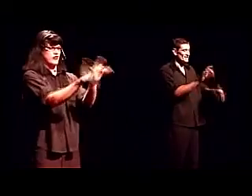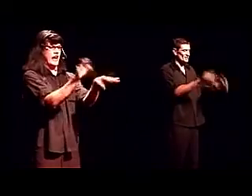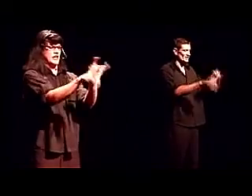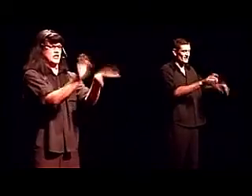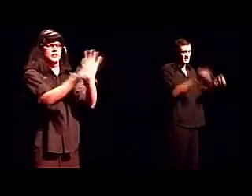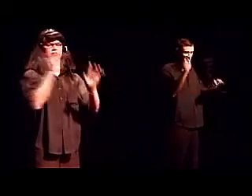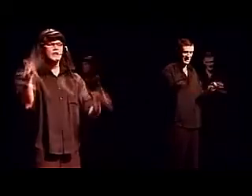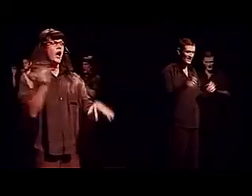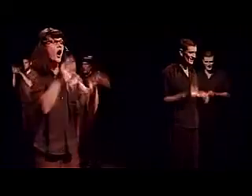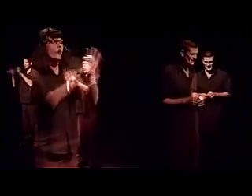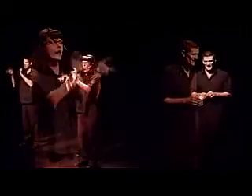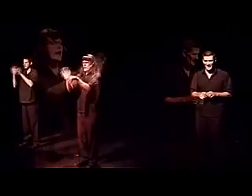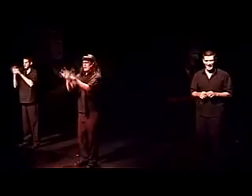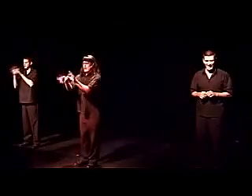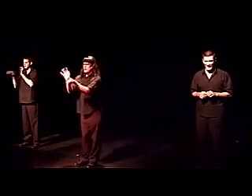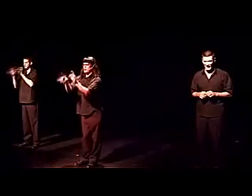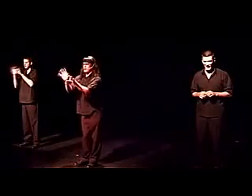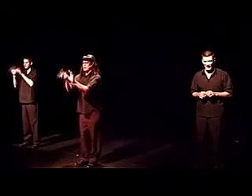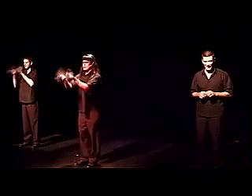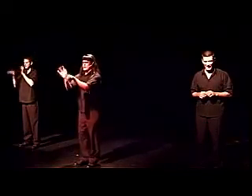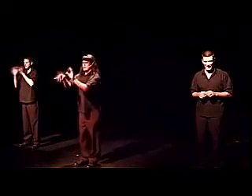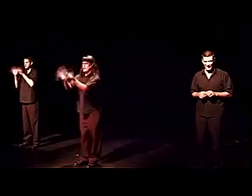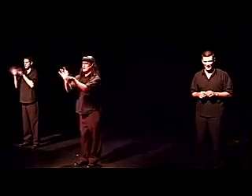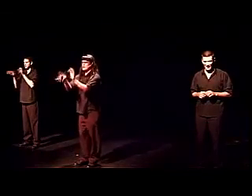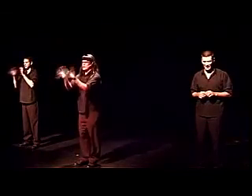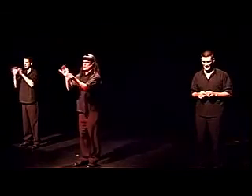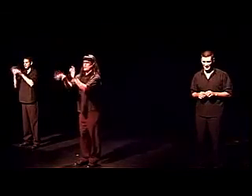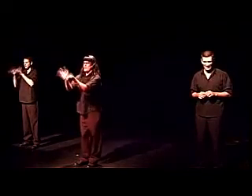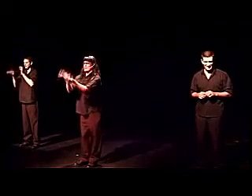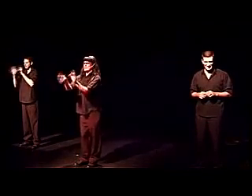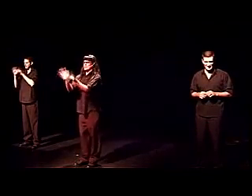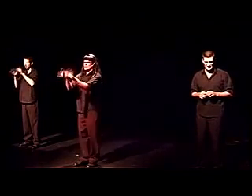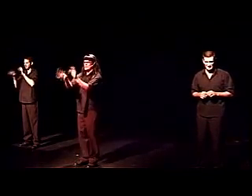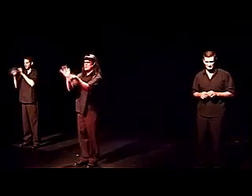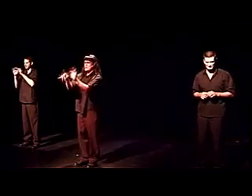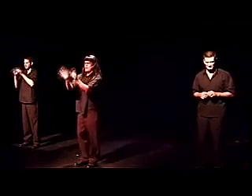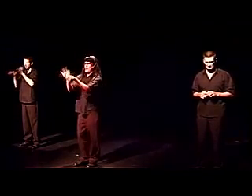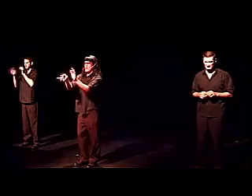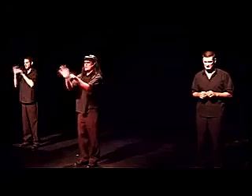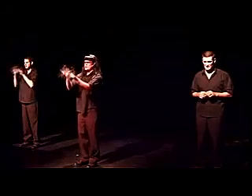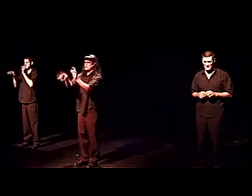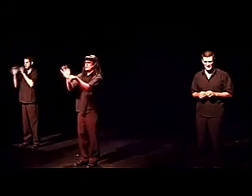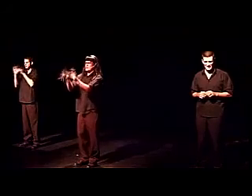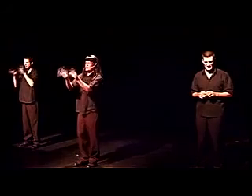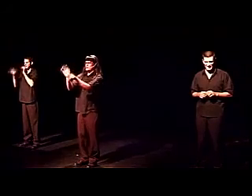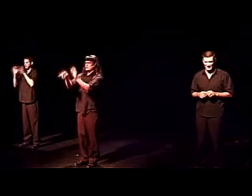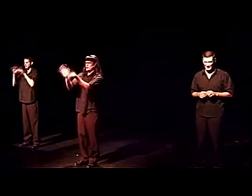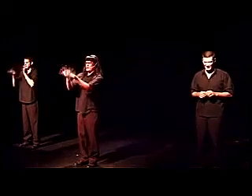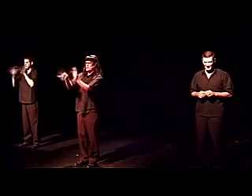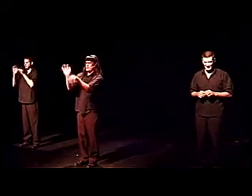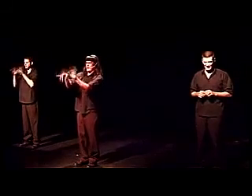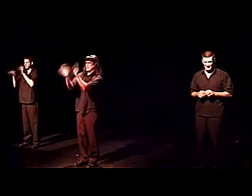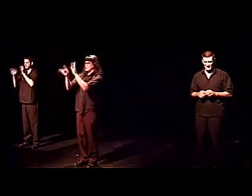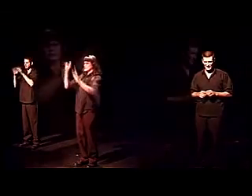Right. We're laying on the bed together with just our undies on. My hand is moving down towards your waistband.